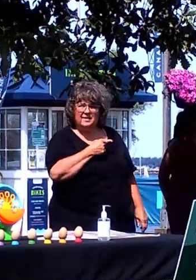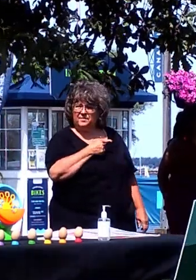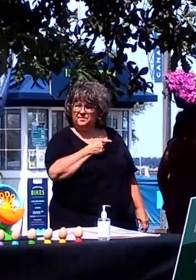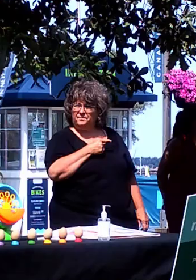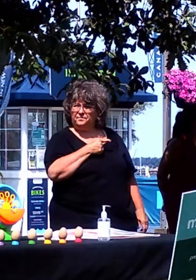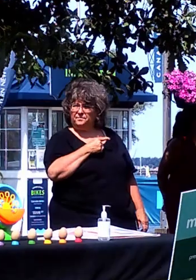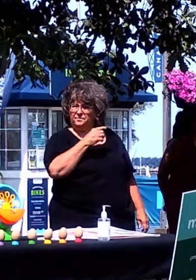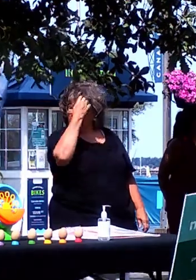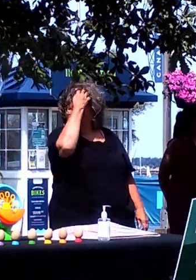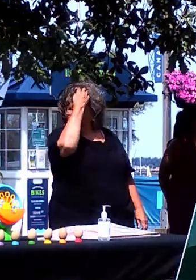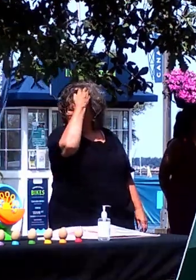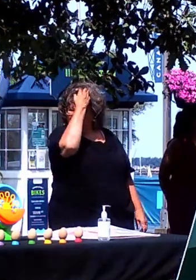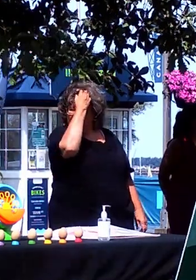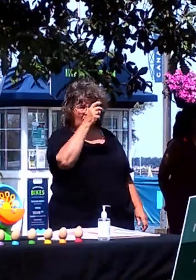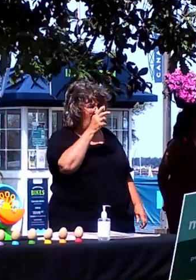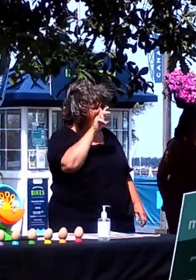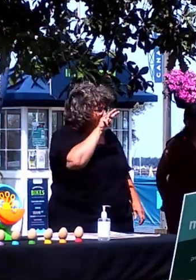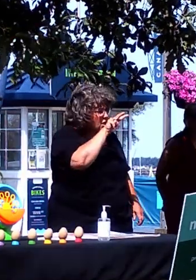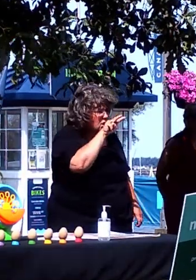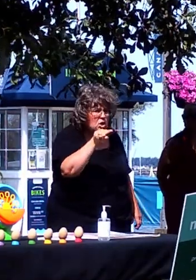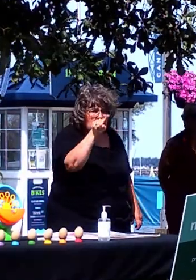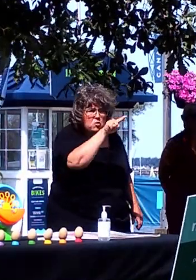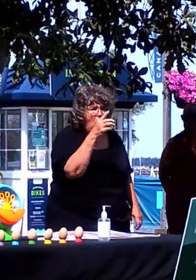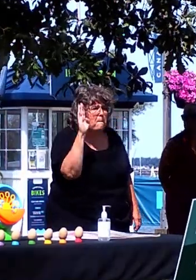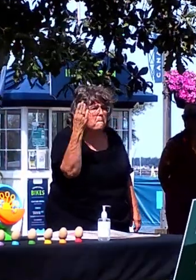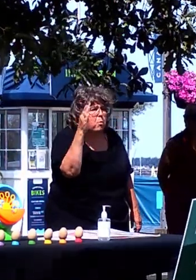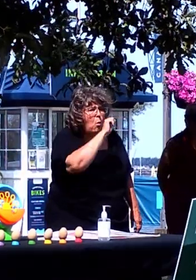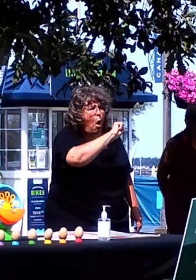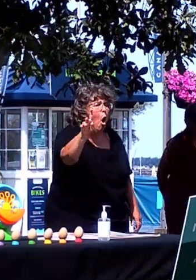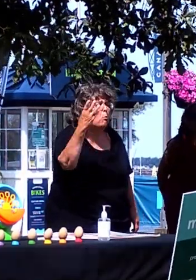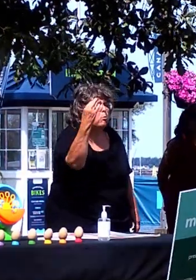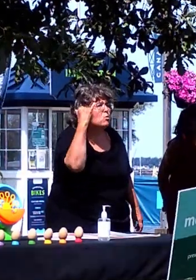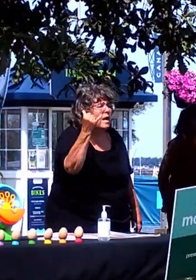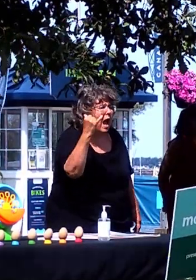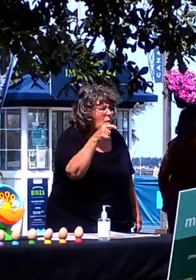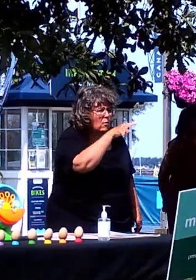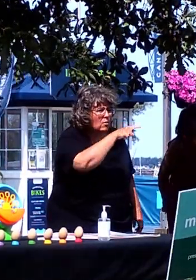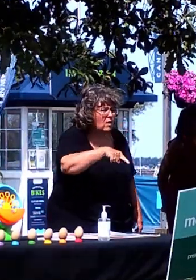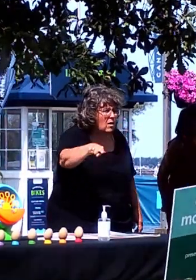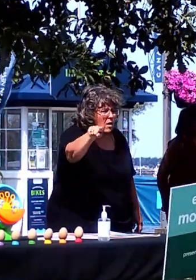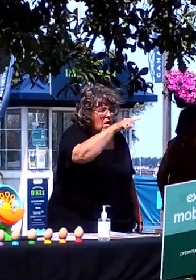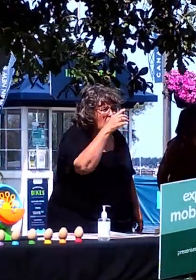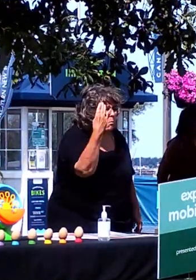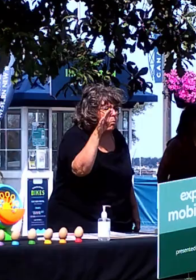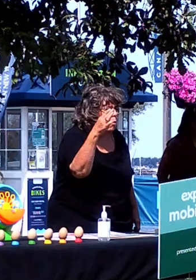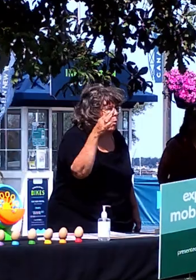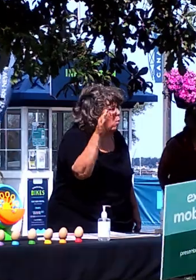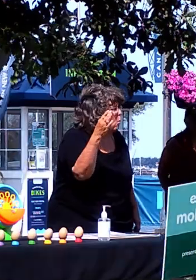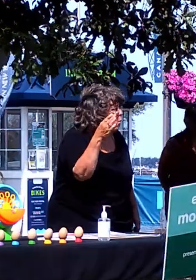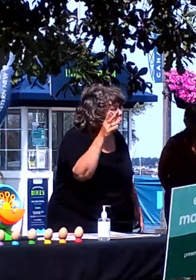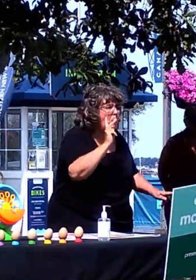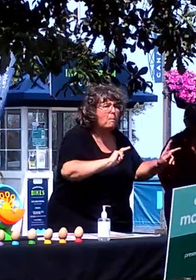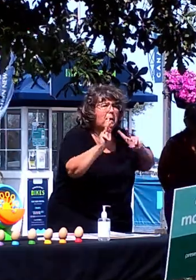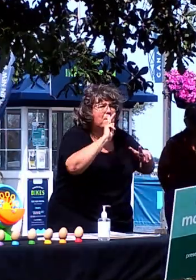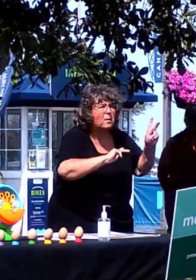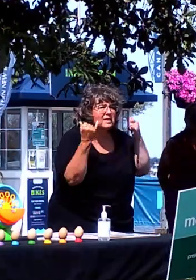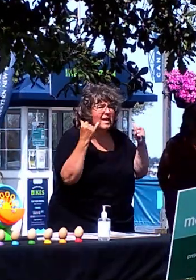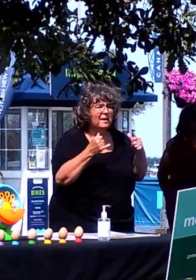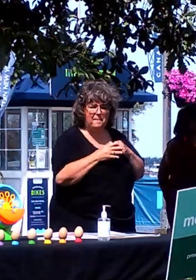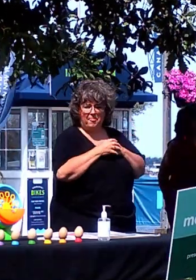Yeah? And I can look through this and I can see you guys changing colors too. I see you guys as little blue kids right